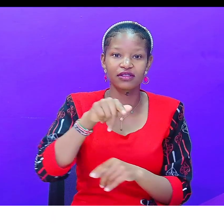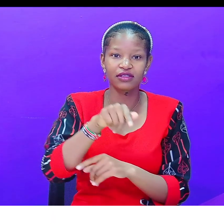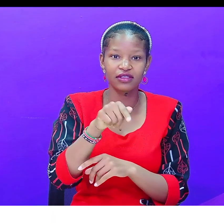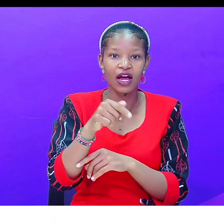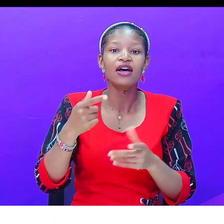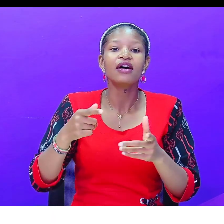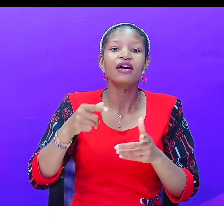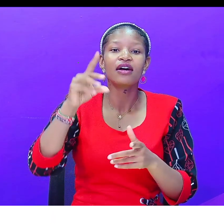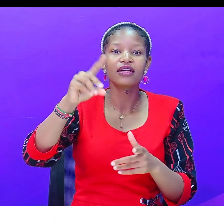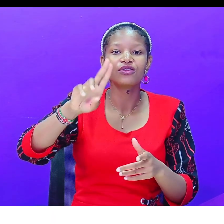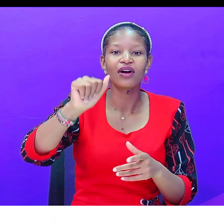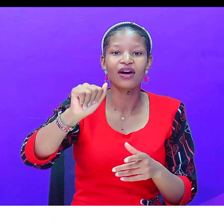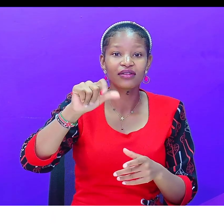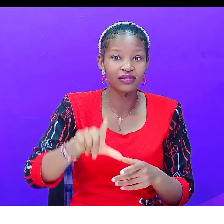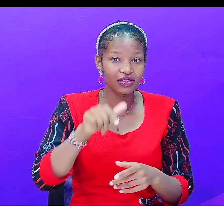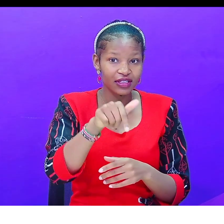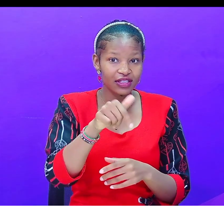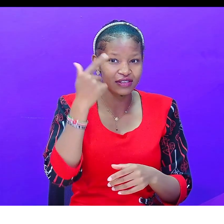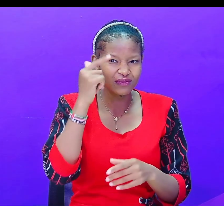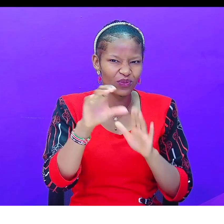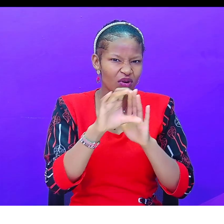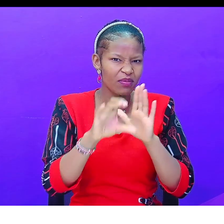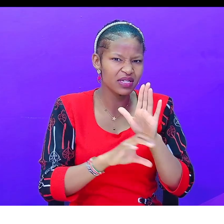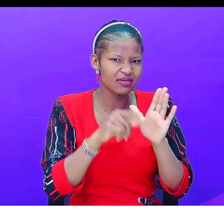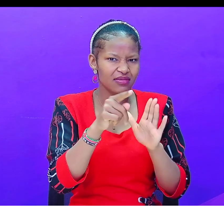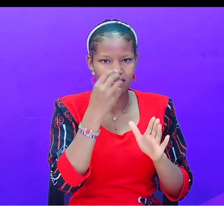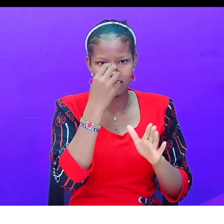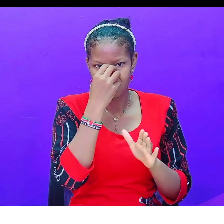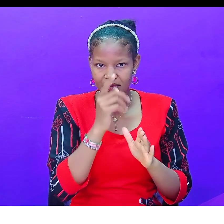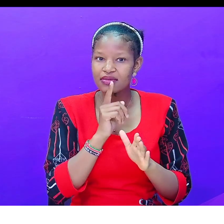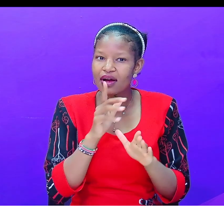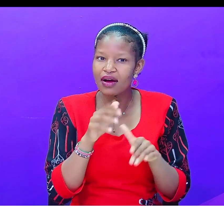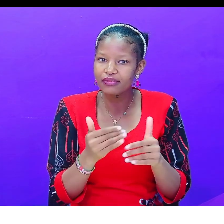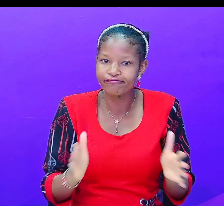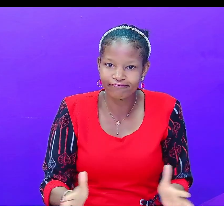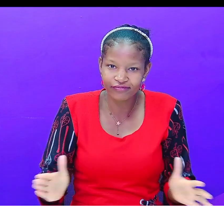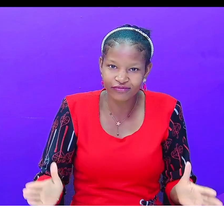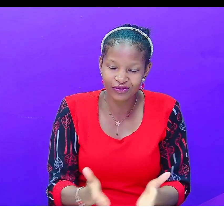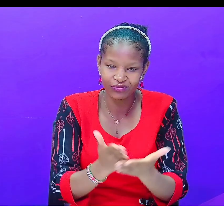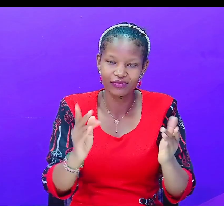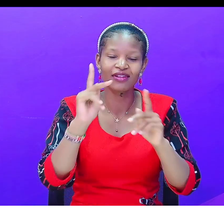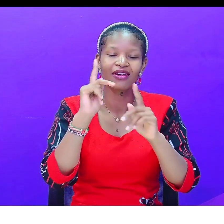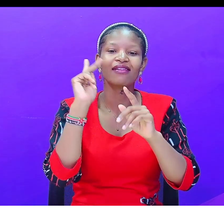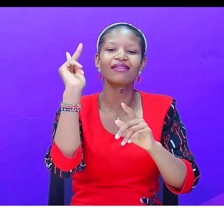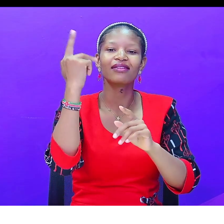Speaking during the launch of the Mau Summit dual carriageway construction, Ruto urged Kenyans to differentiate between